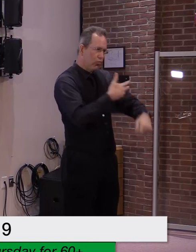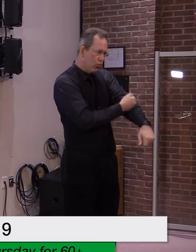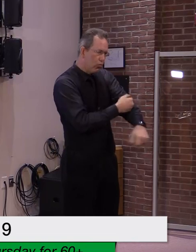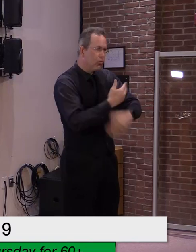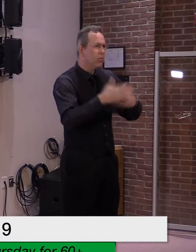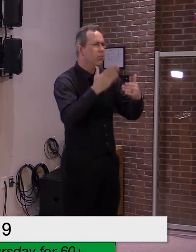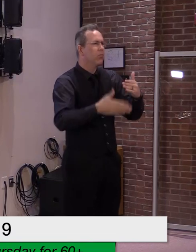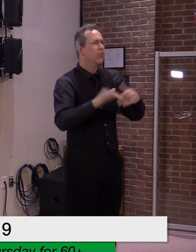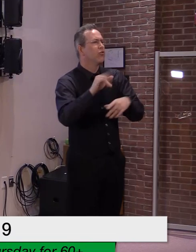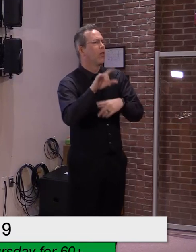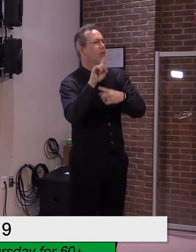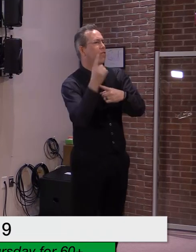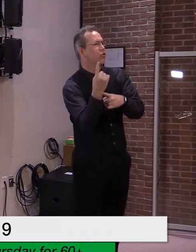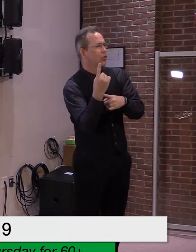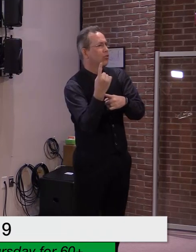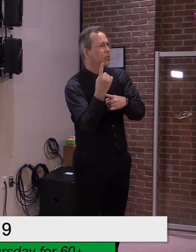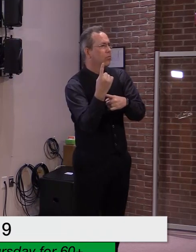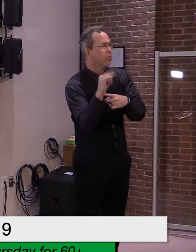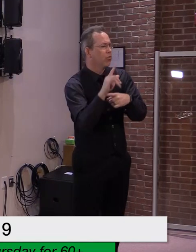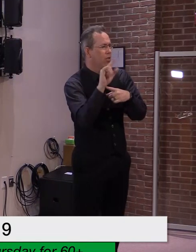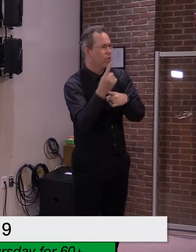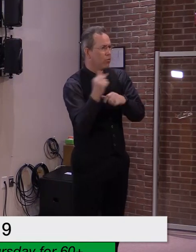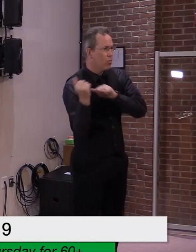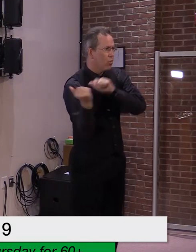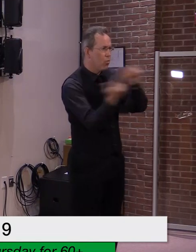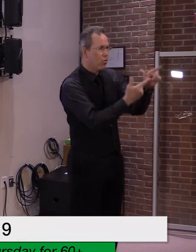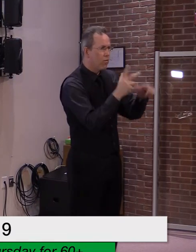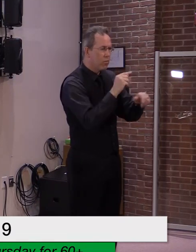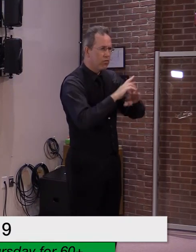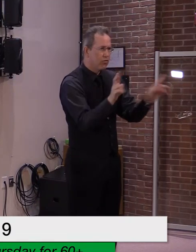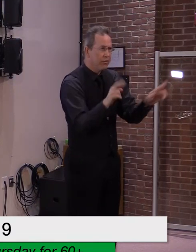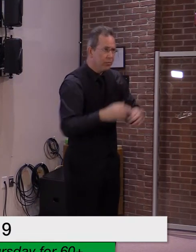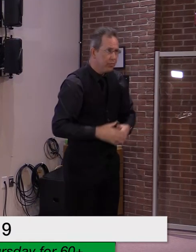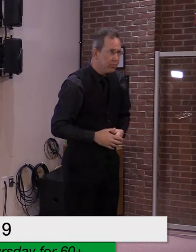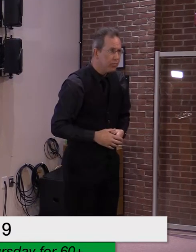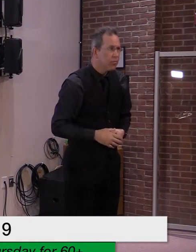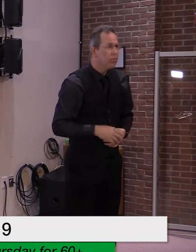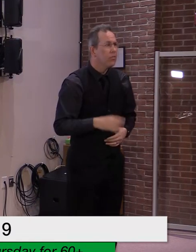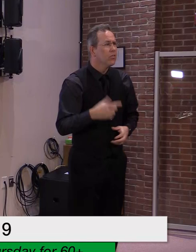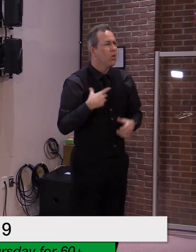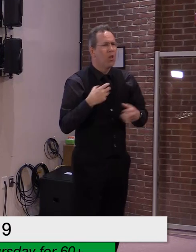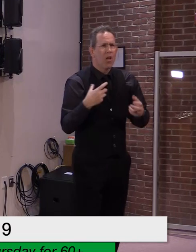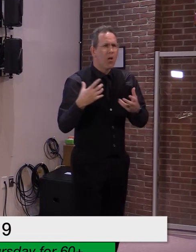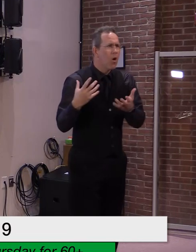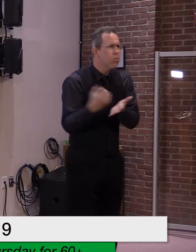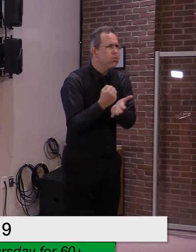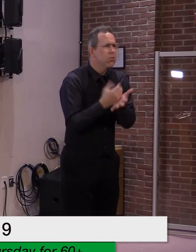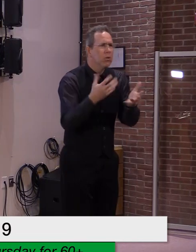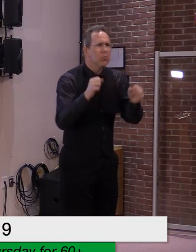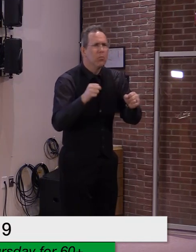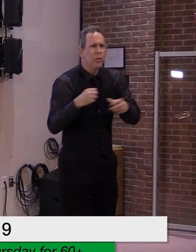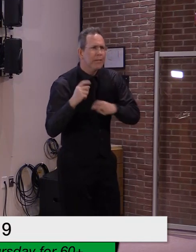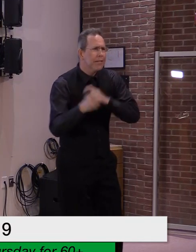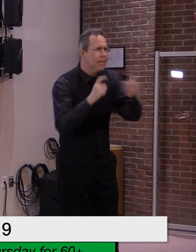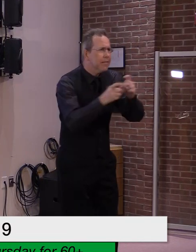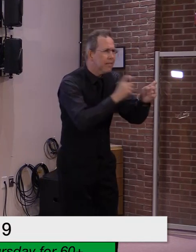much vaccine to Vermonters as quickly as possible. We are administering between